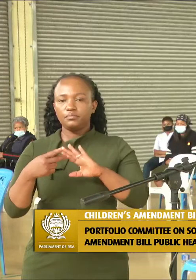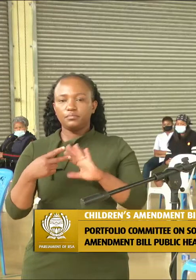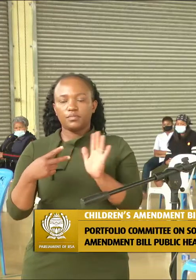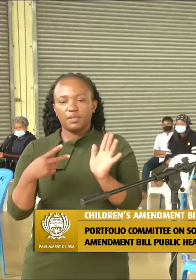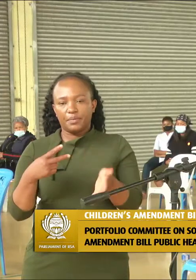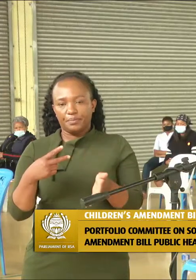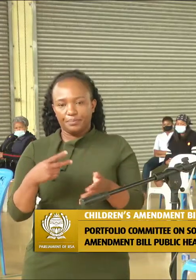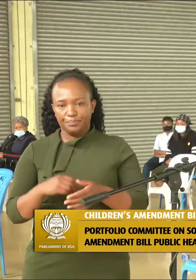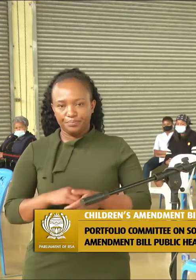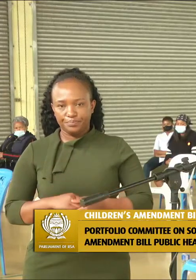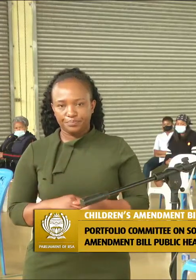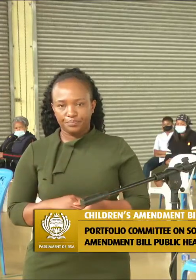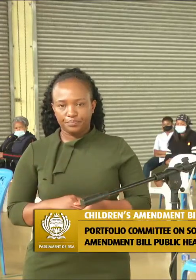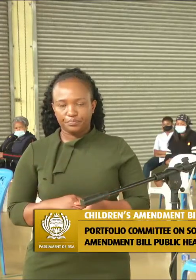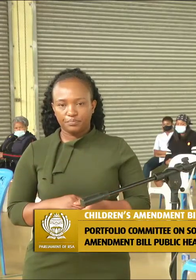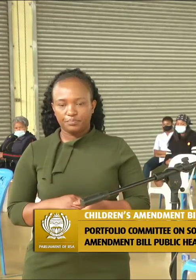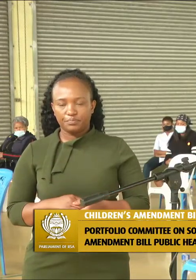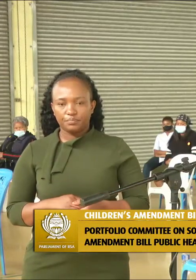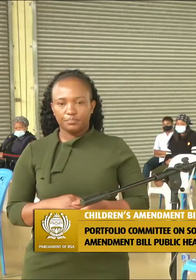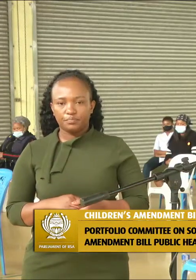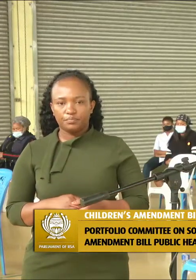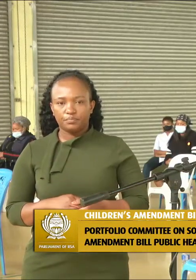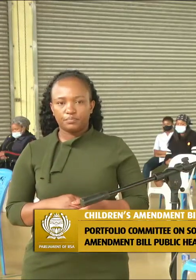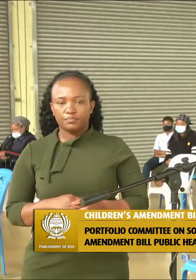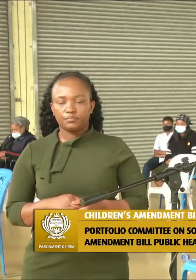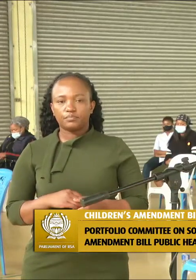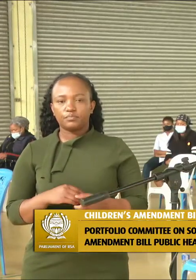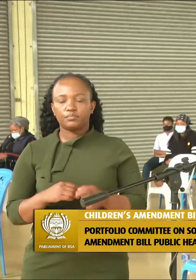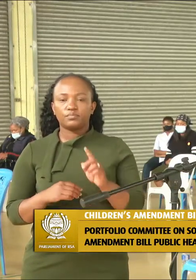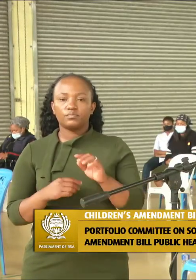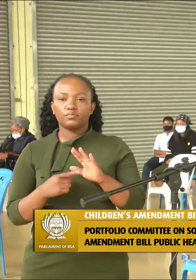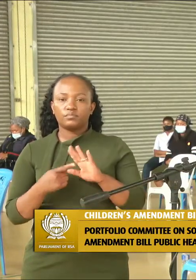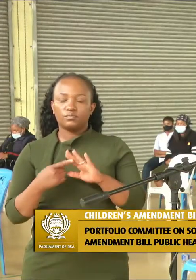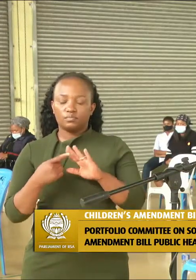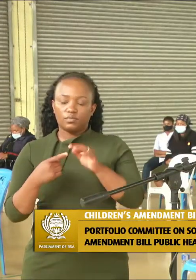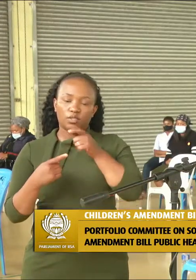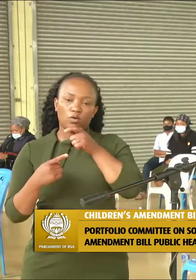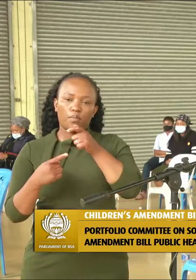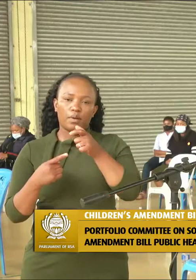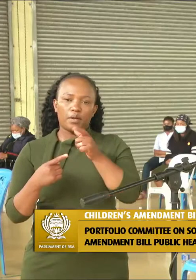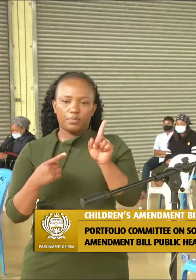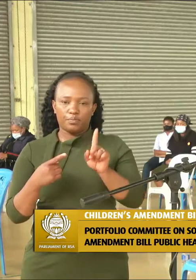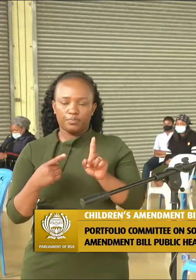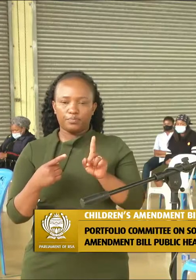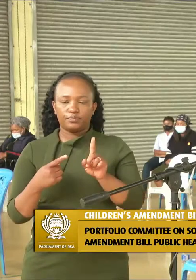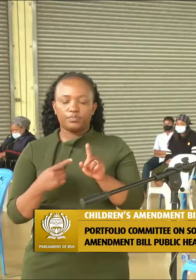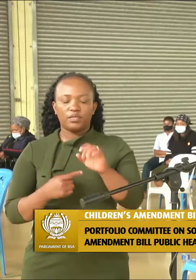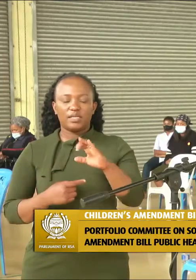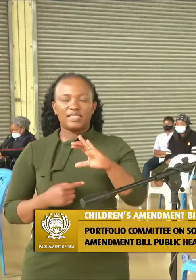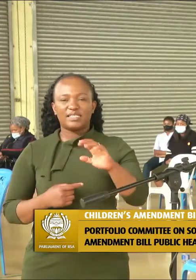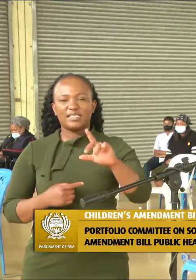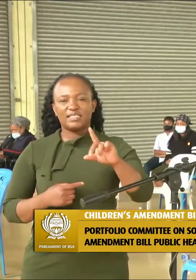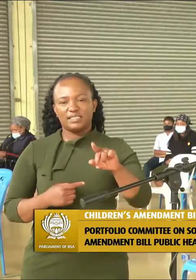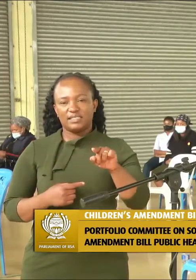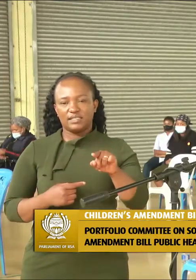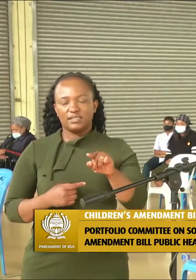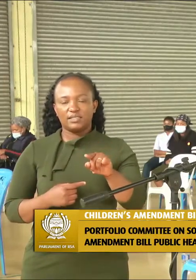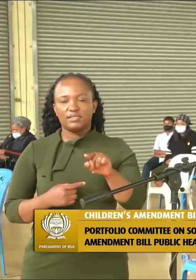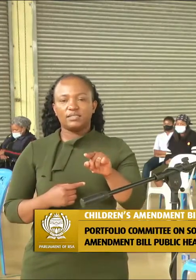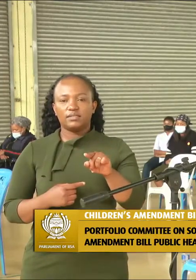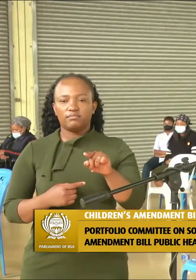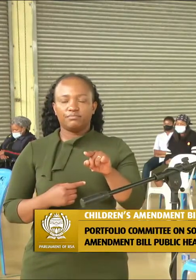2 comments only. Eyokuqala ibheke kakhulu kwi-ECD, early childhood